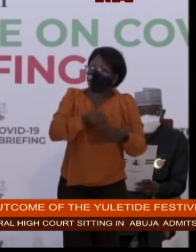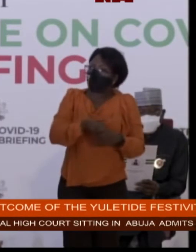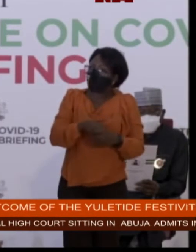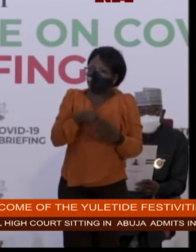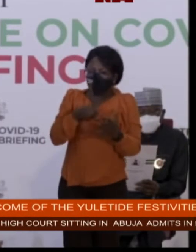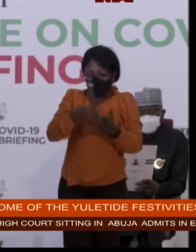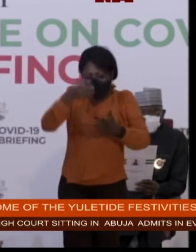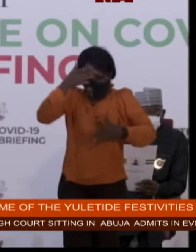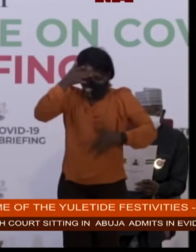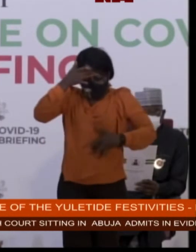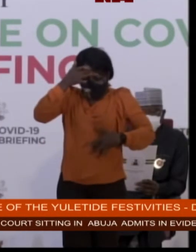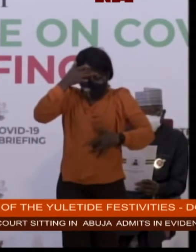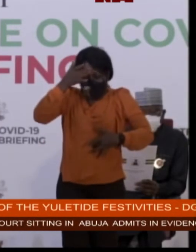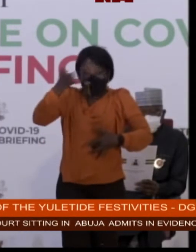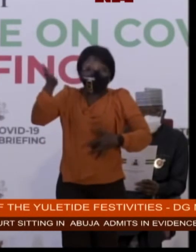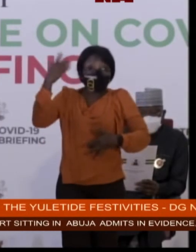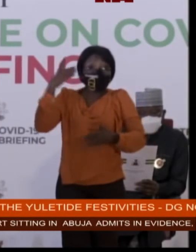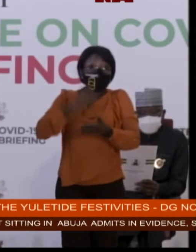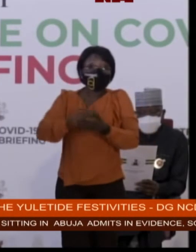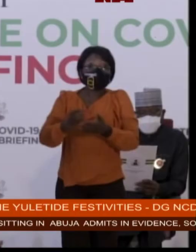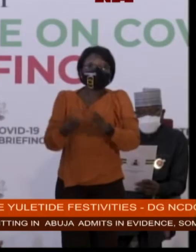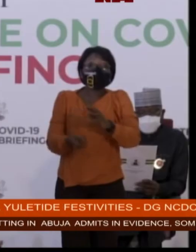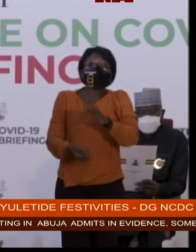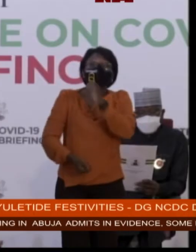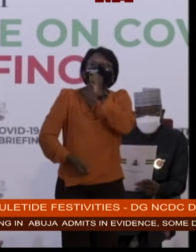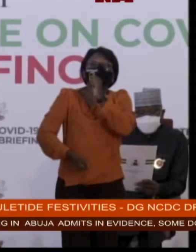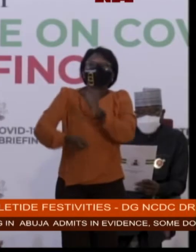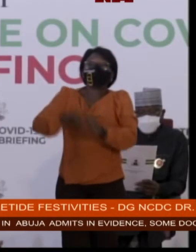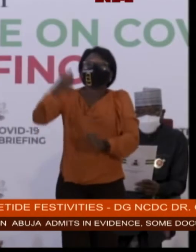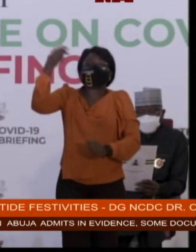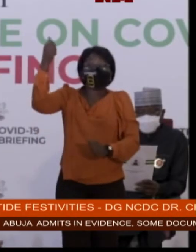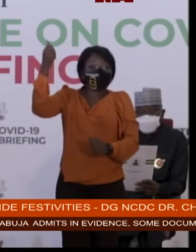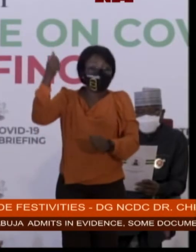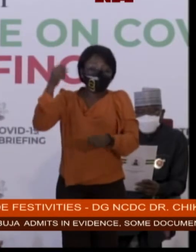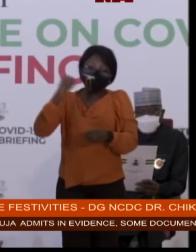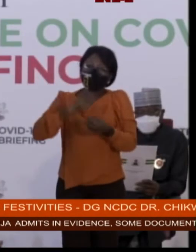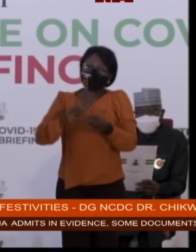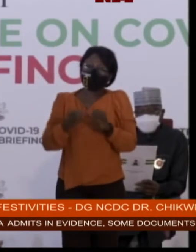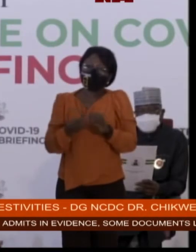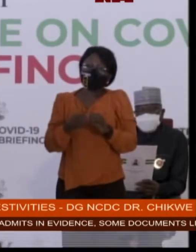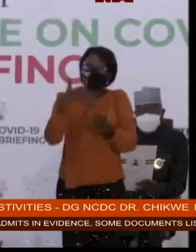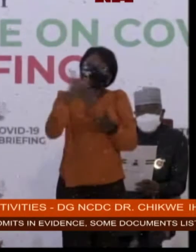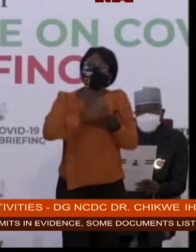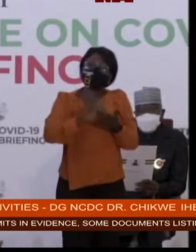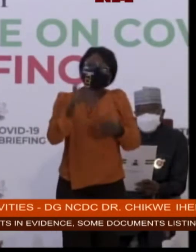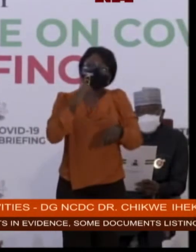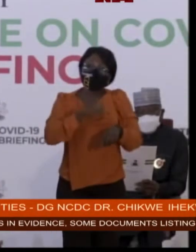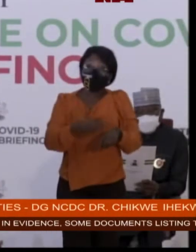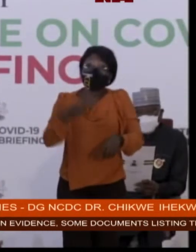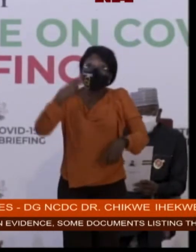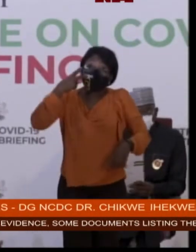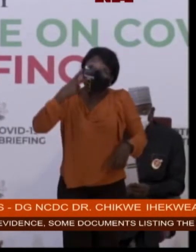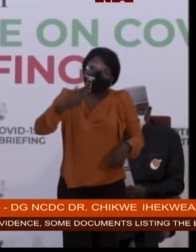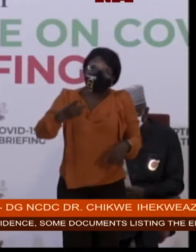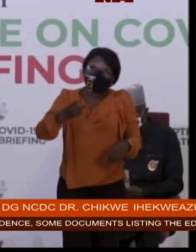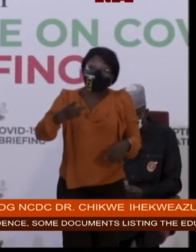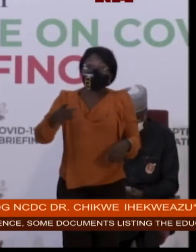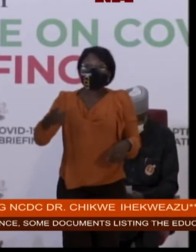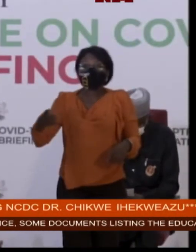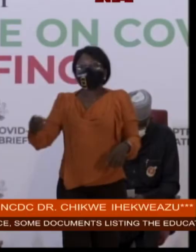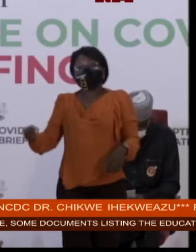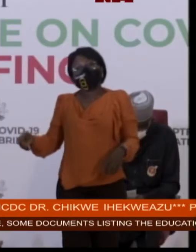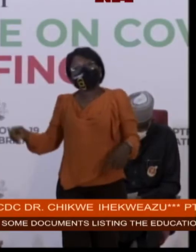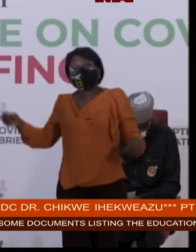now. Last week we had the highest number of cases ever. 2 weeks' time, we will see it happen